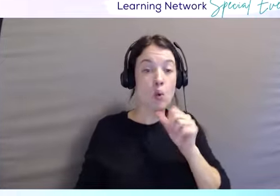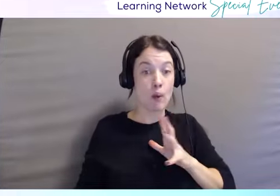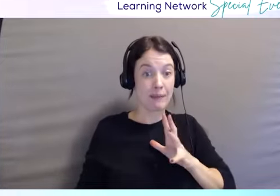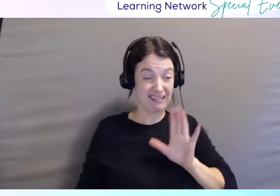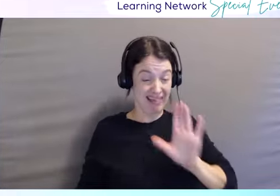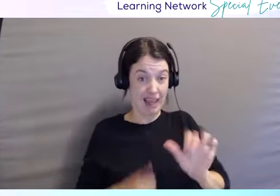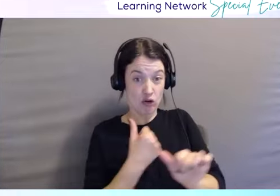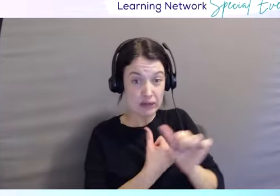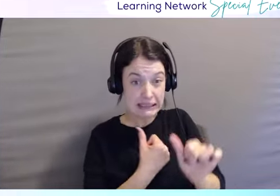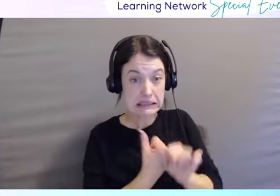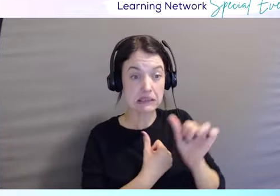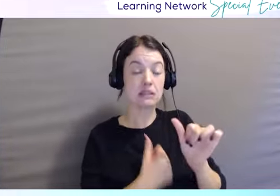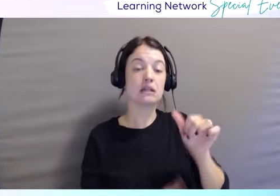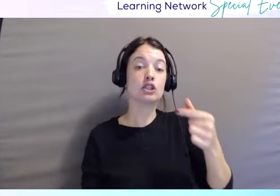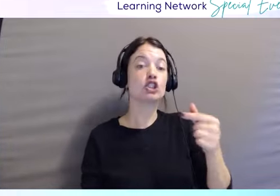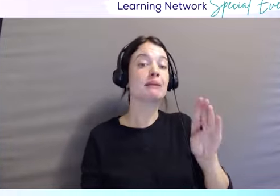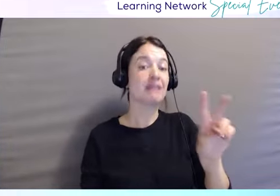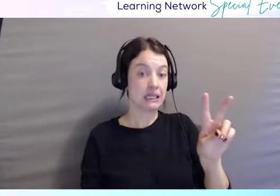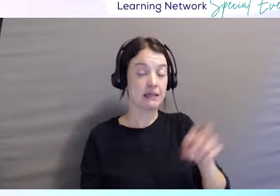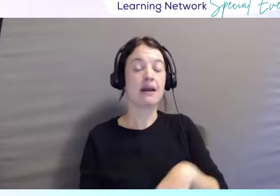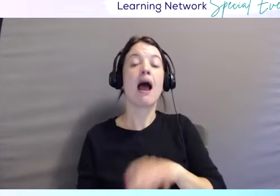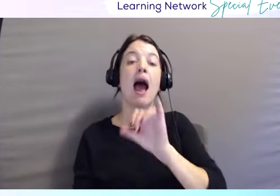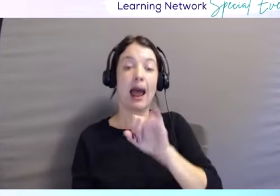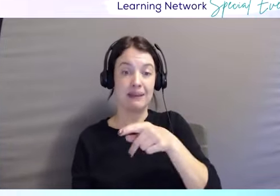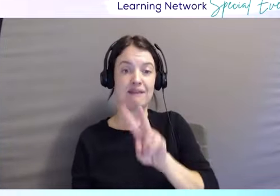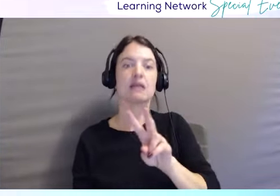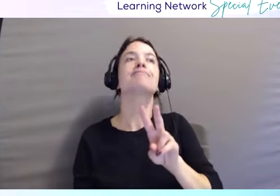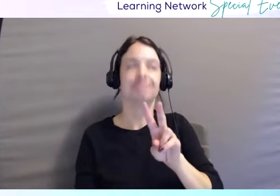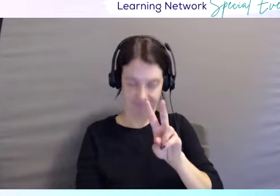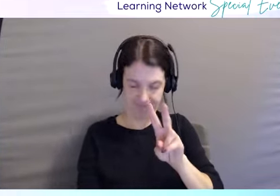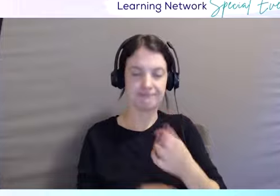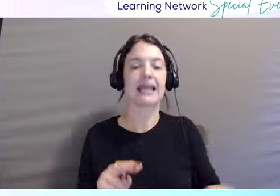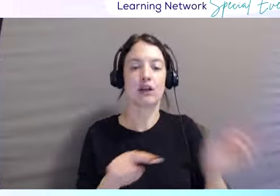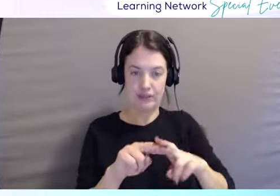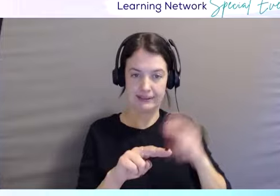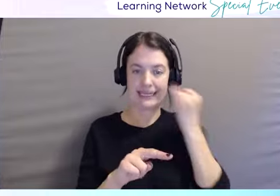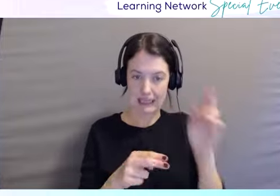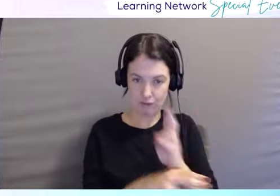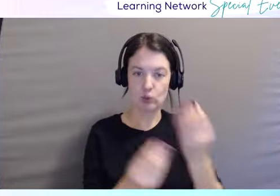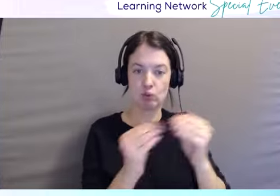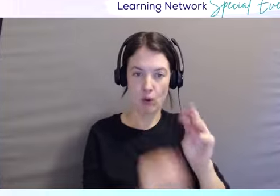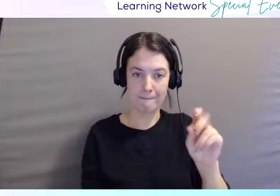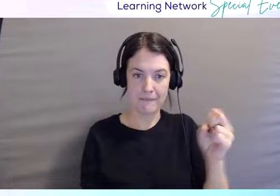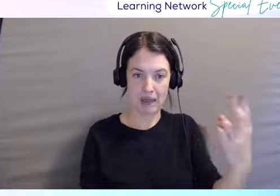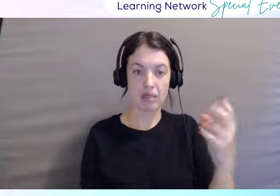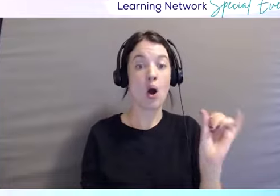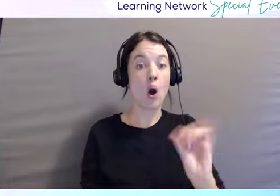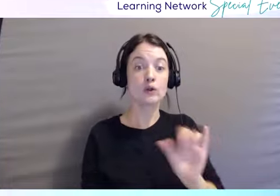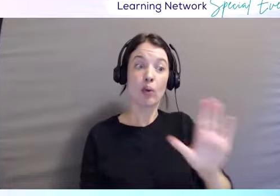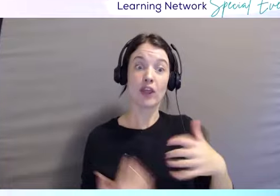and IPV increases with meth use. Women's health is highly threatened by meth use, and we don't have any